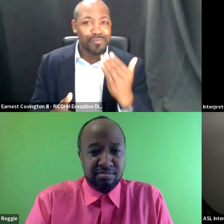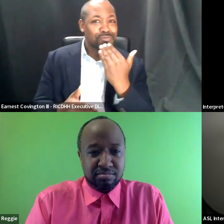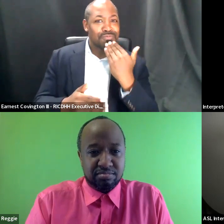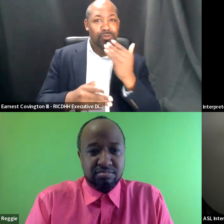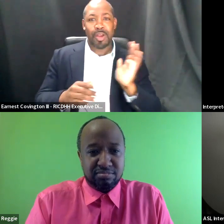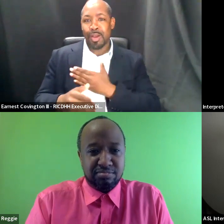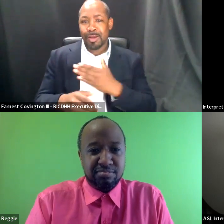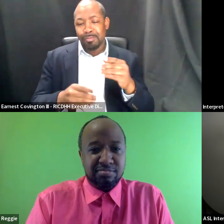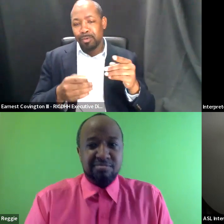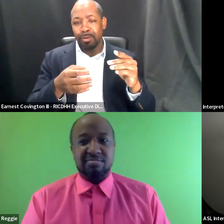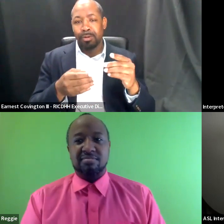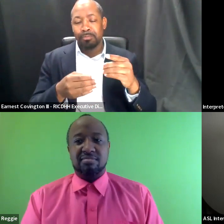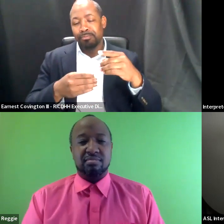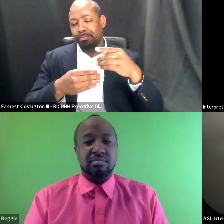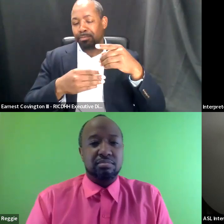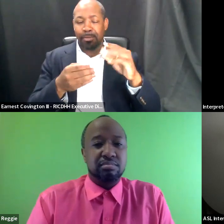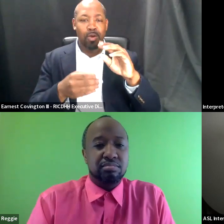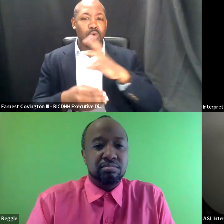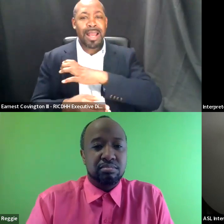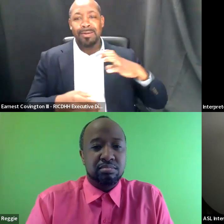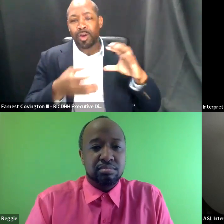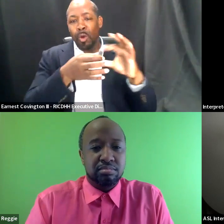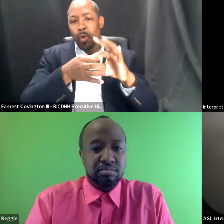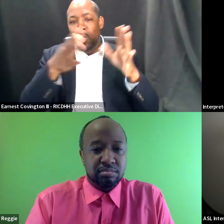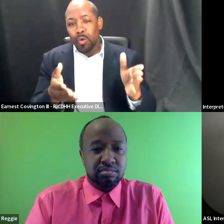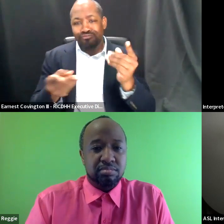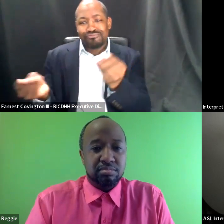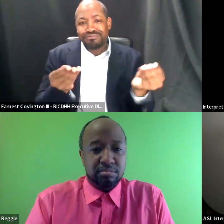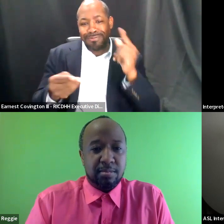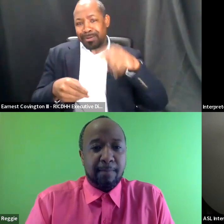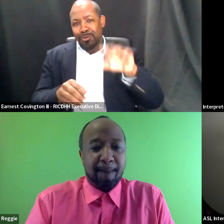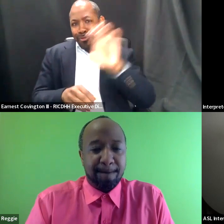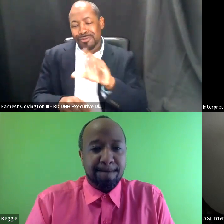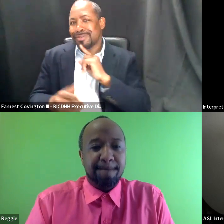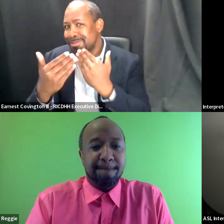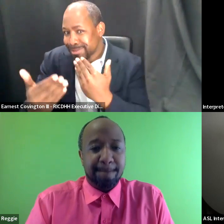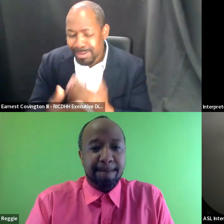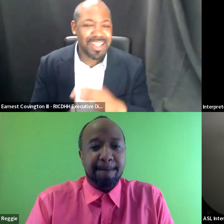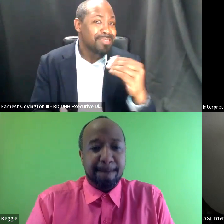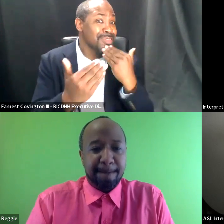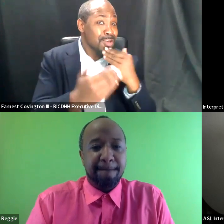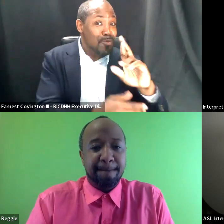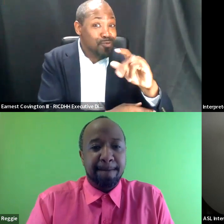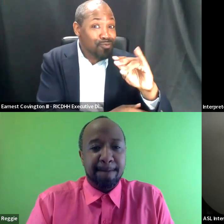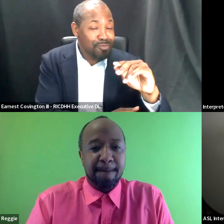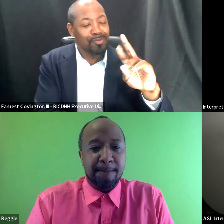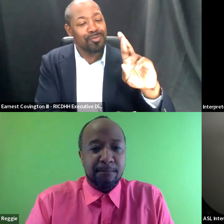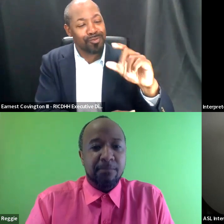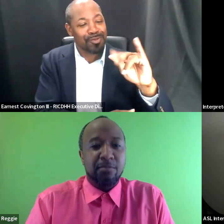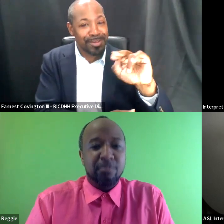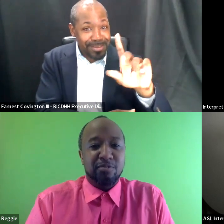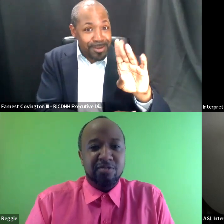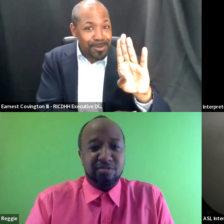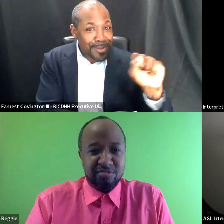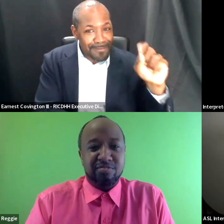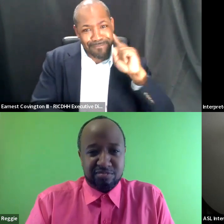conversation. It is time to wrap up, but I want to thank you again and thank people from the commission who were